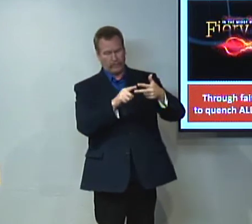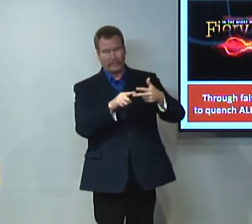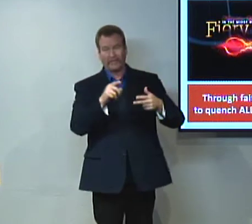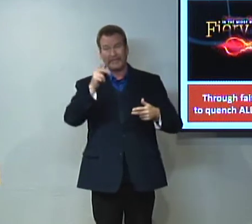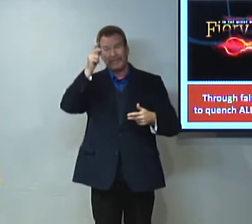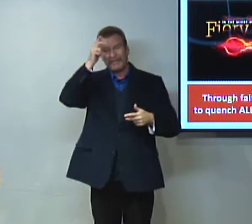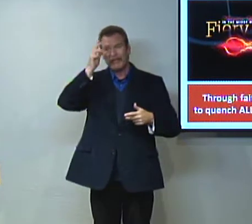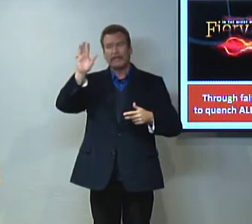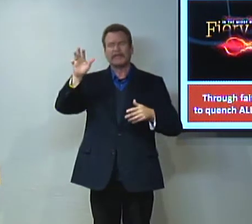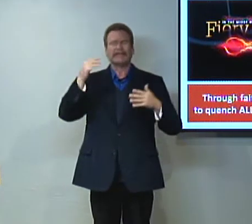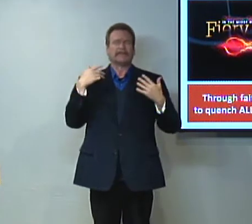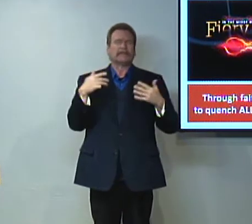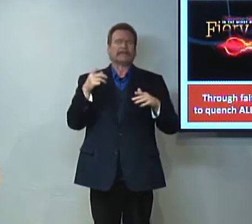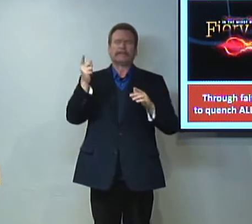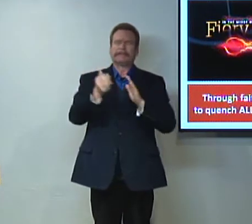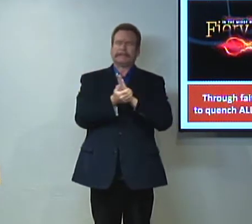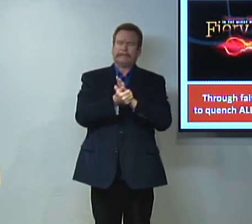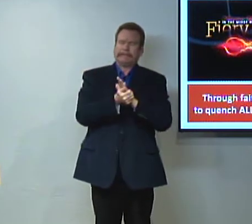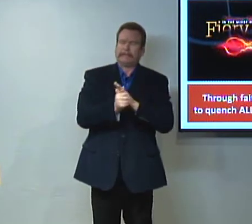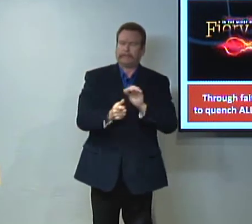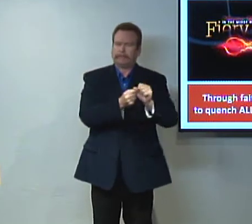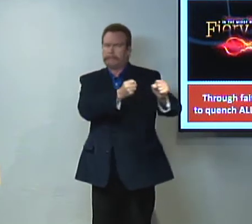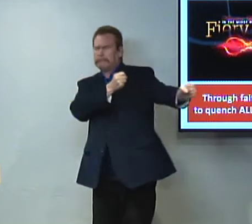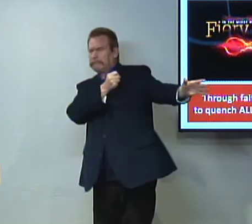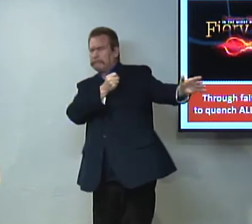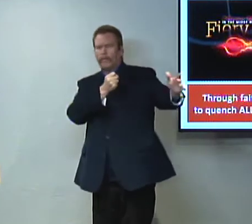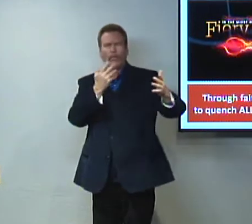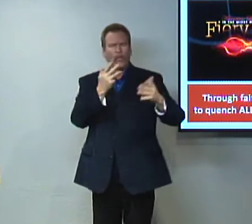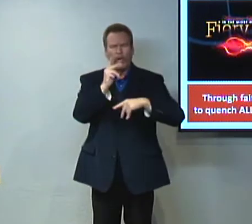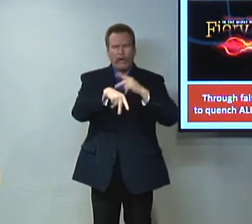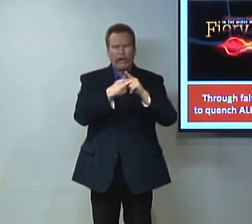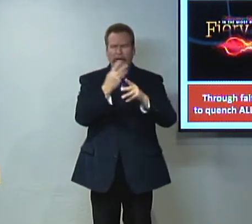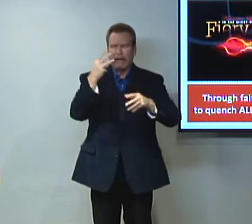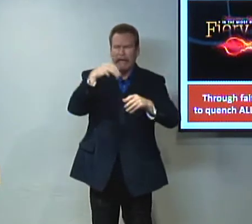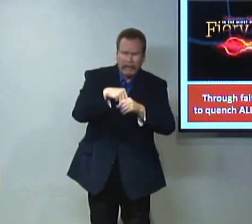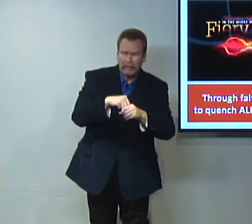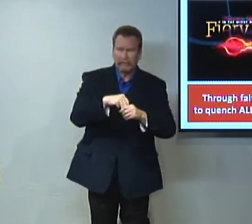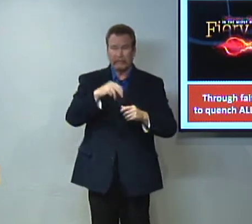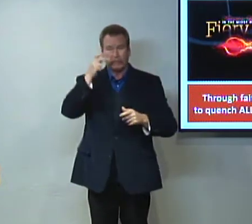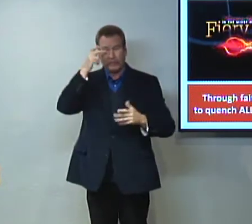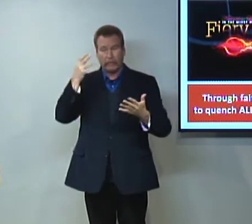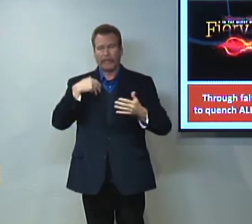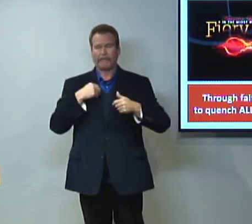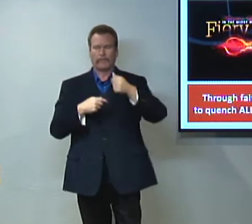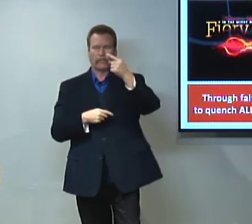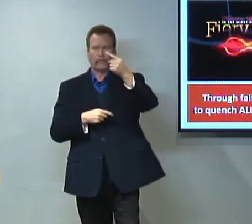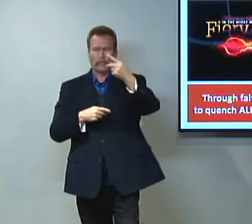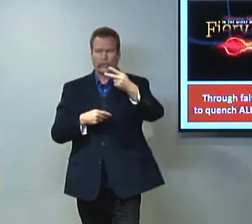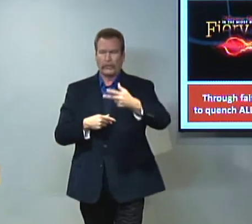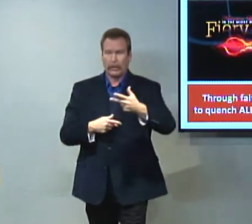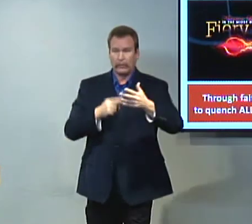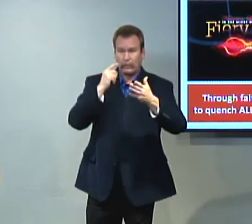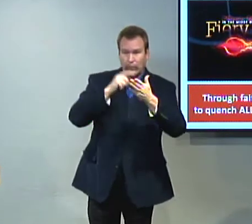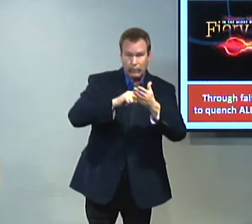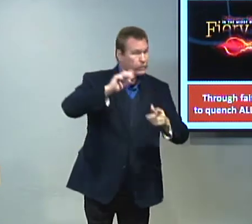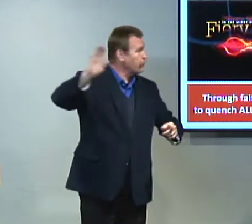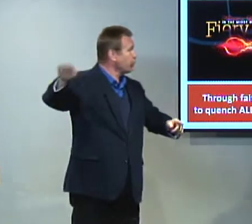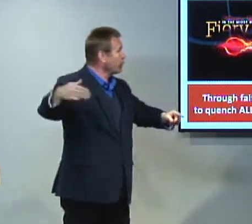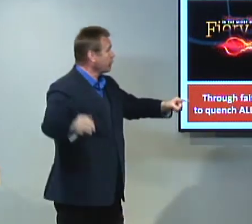there are three very important things that the devil is extremely skilled at. And let